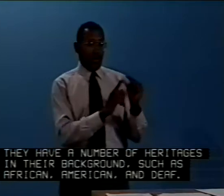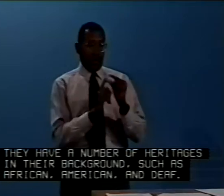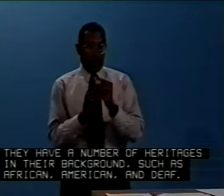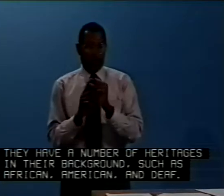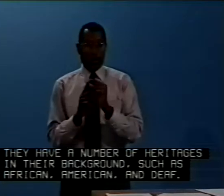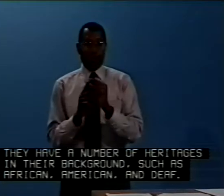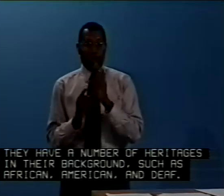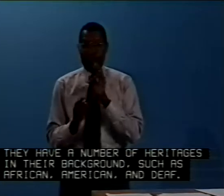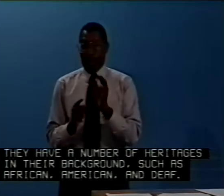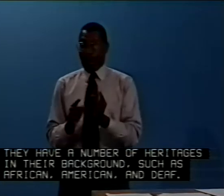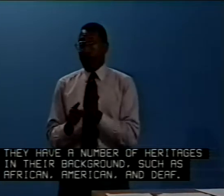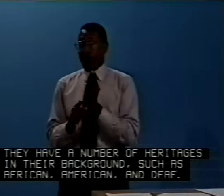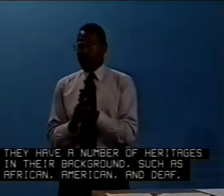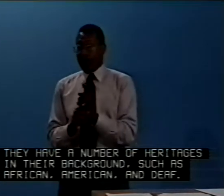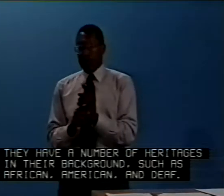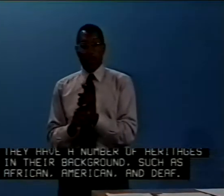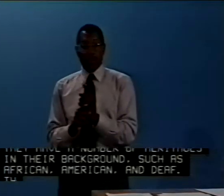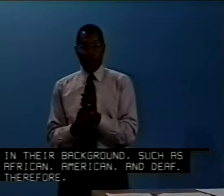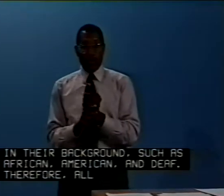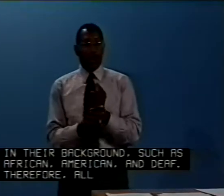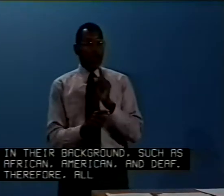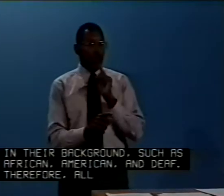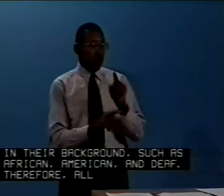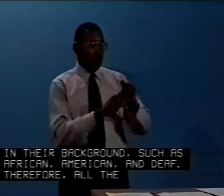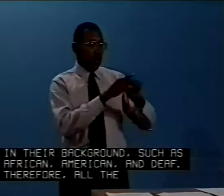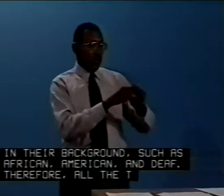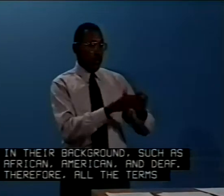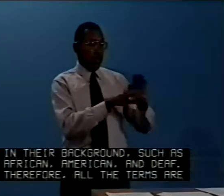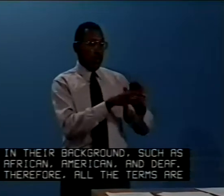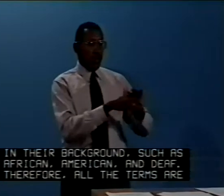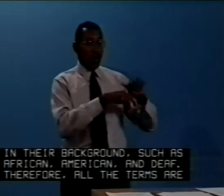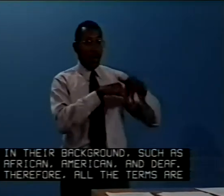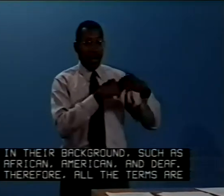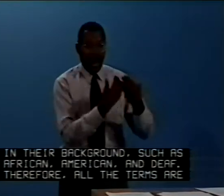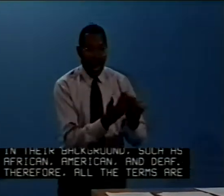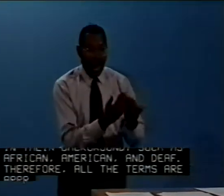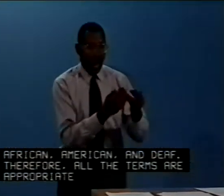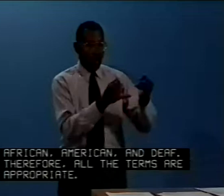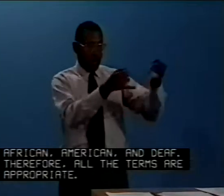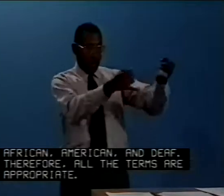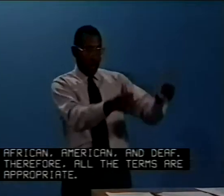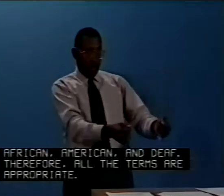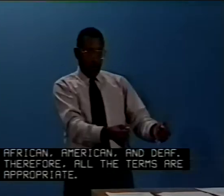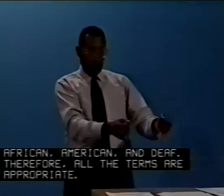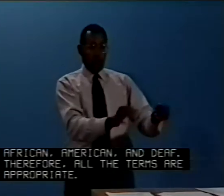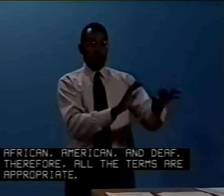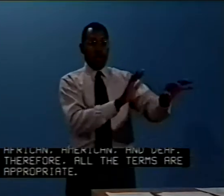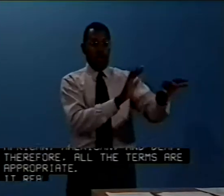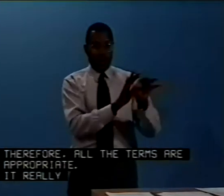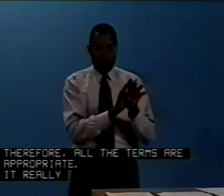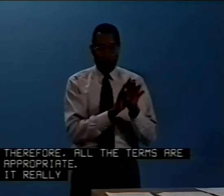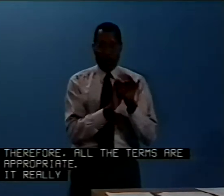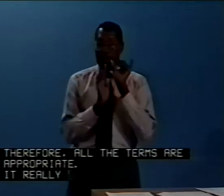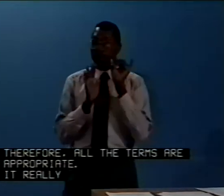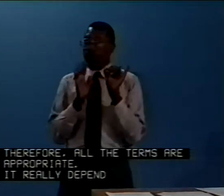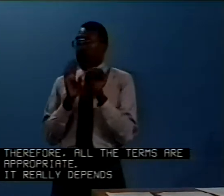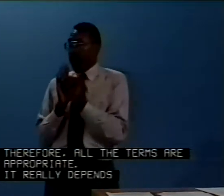Therefore, all the terms are appropriate. It really depends on how that individual chooses